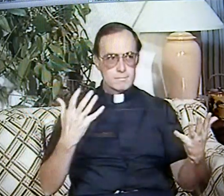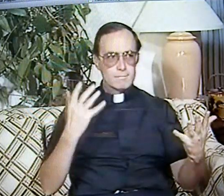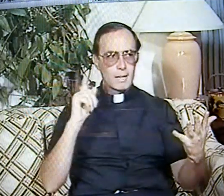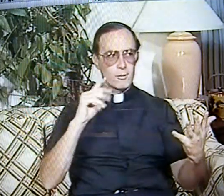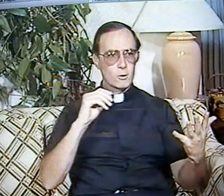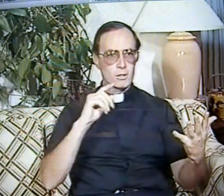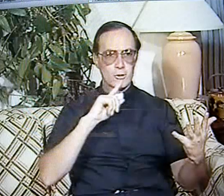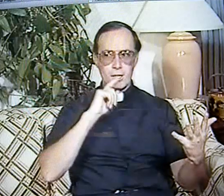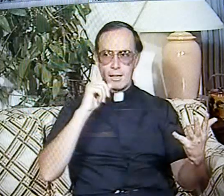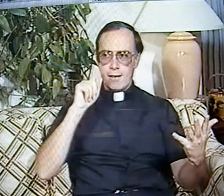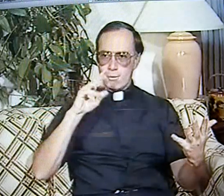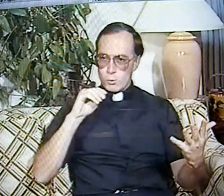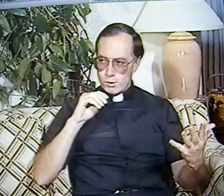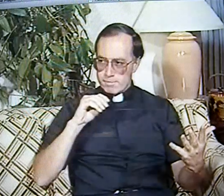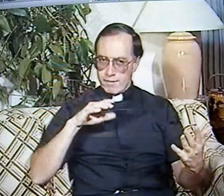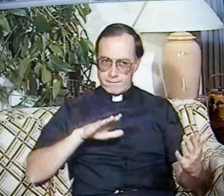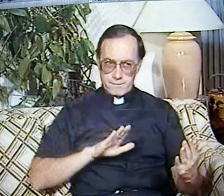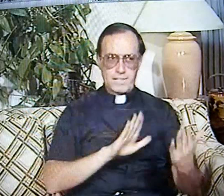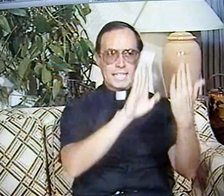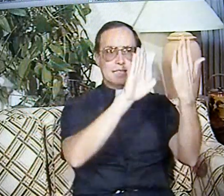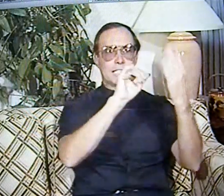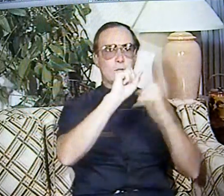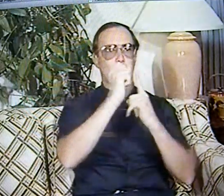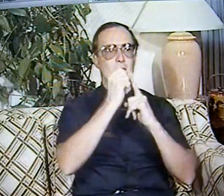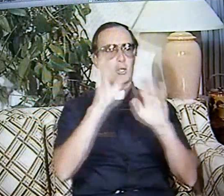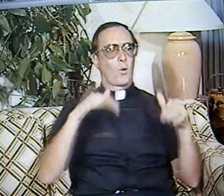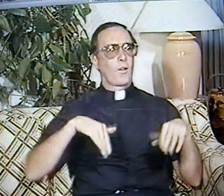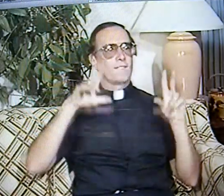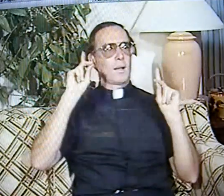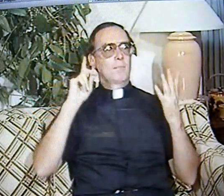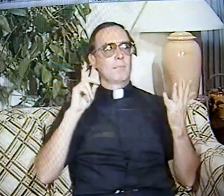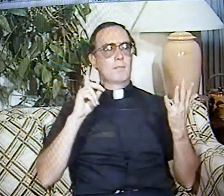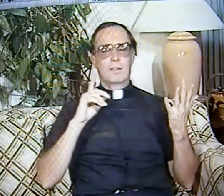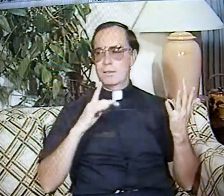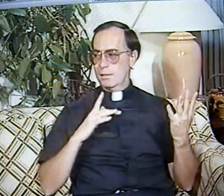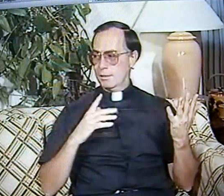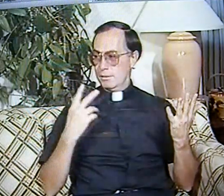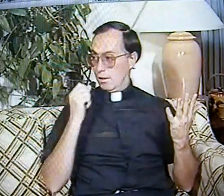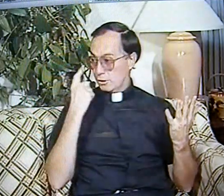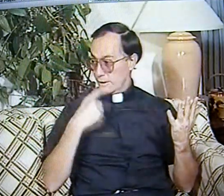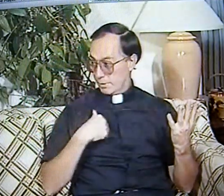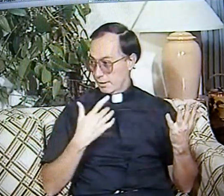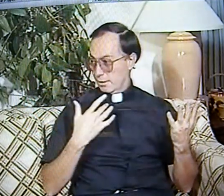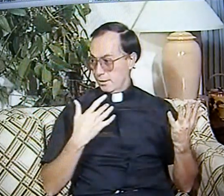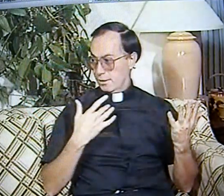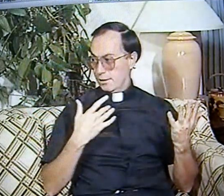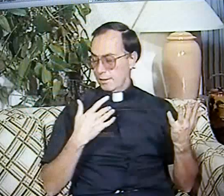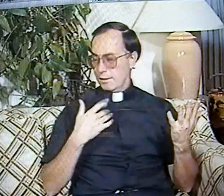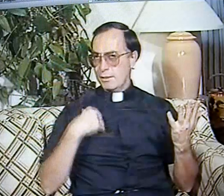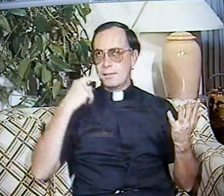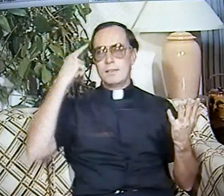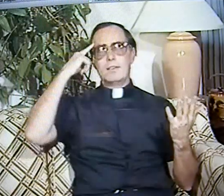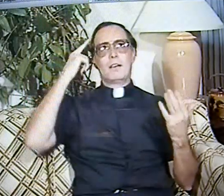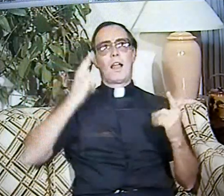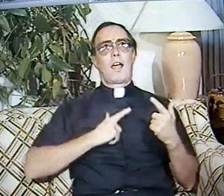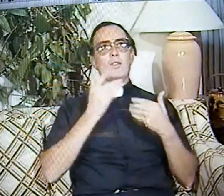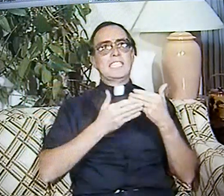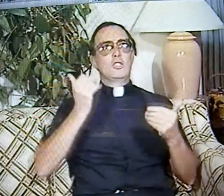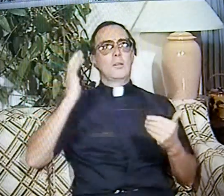It was so easy signing and communicating at school, but this was a completely different situation I was faced with. People not being able to understand